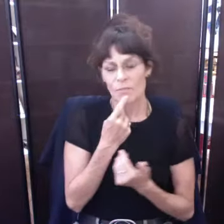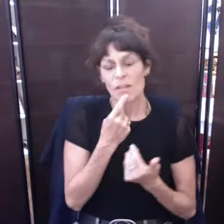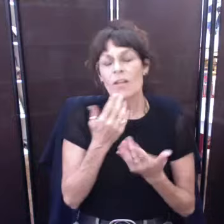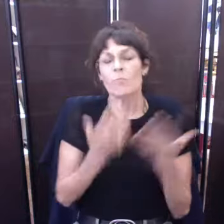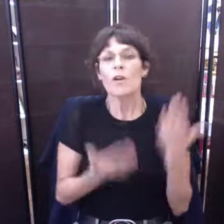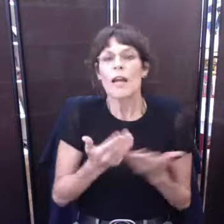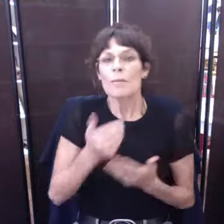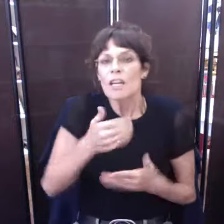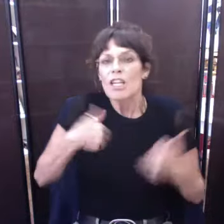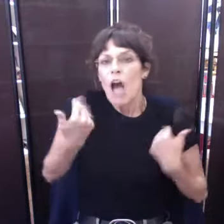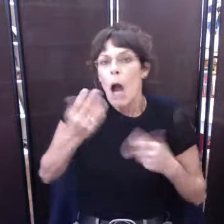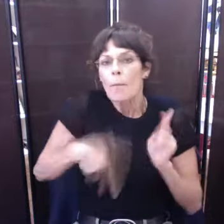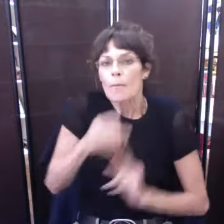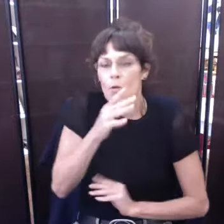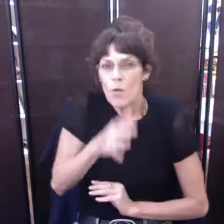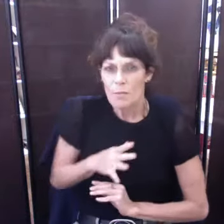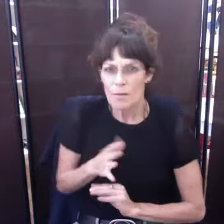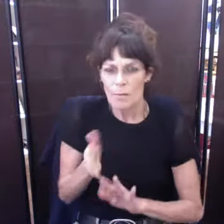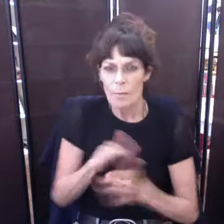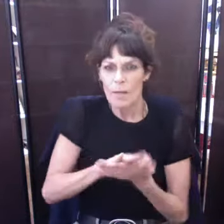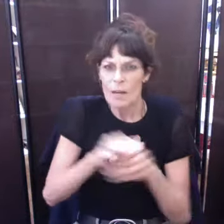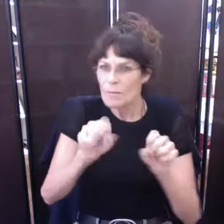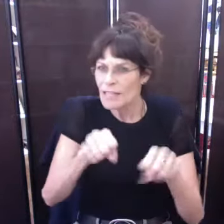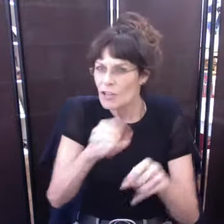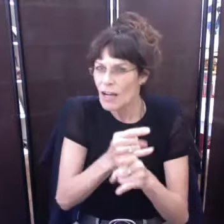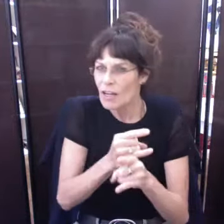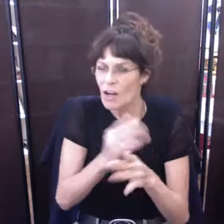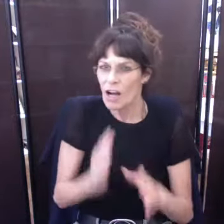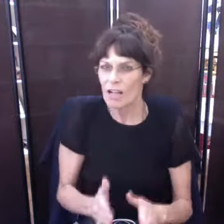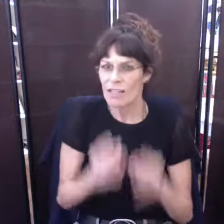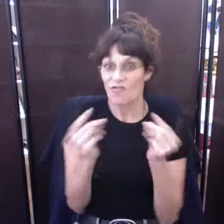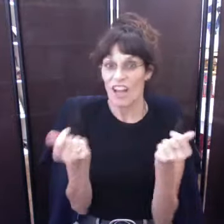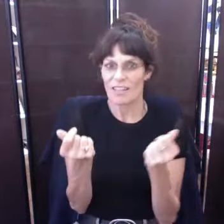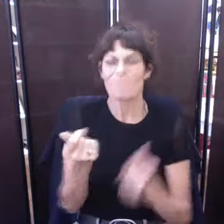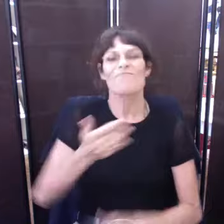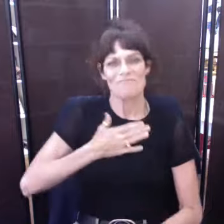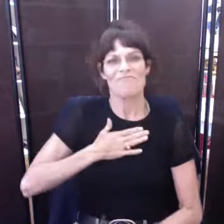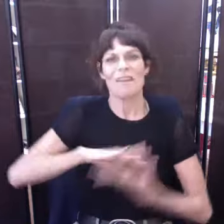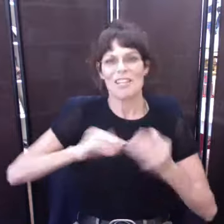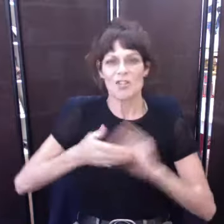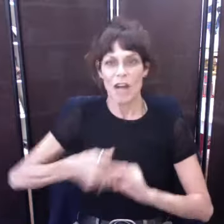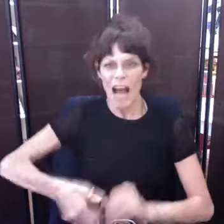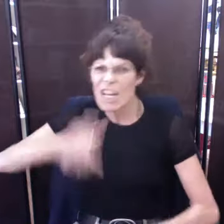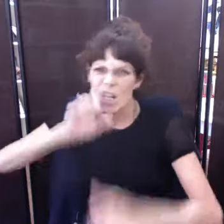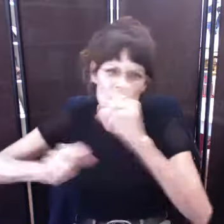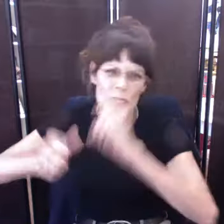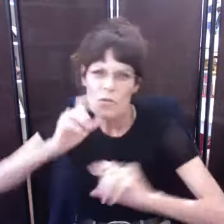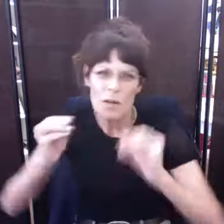women, become potential alcoholics faster than they even knew. And that was my story. I could drink people under the table, and then I could have a